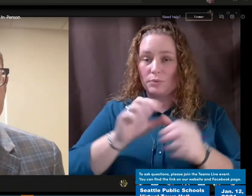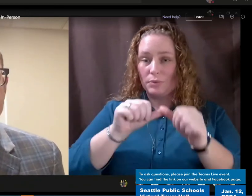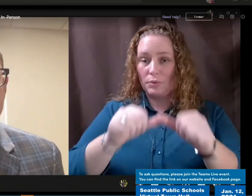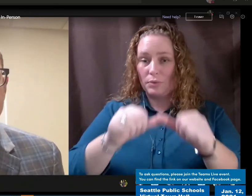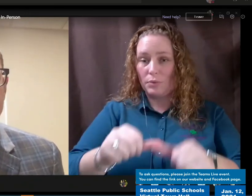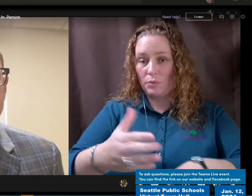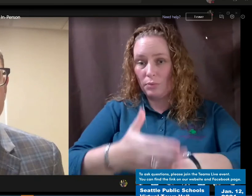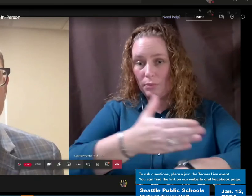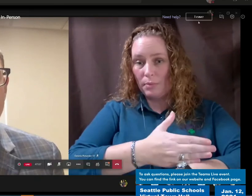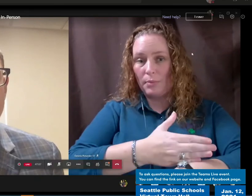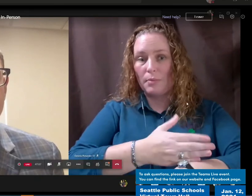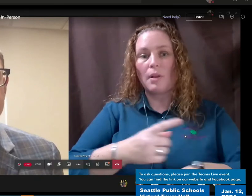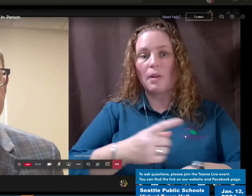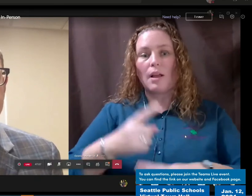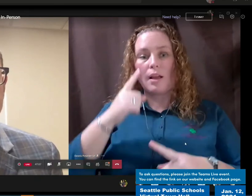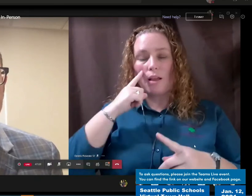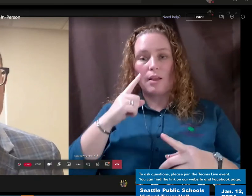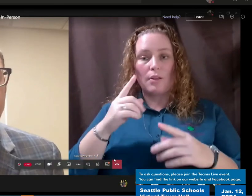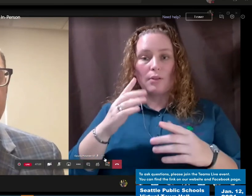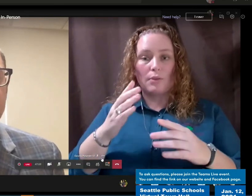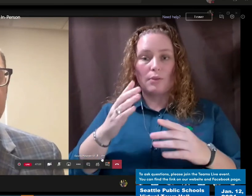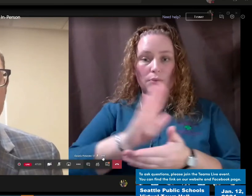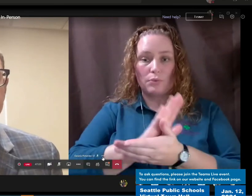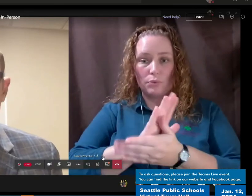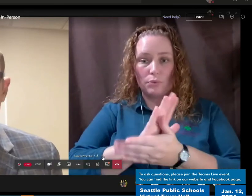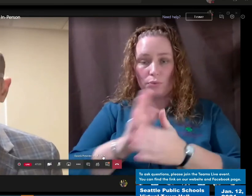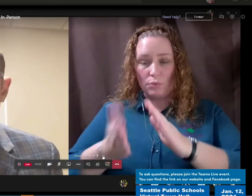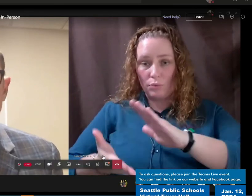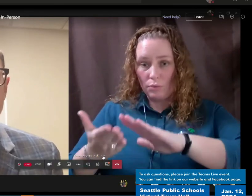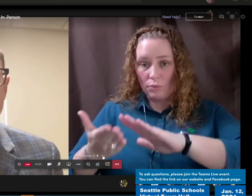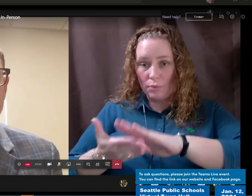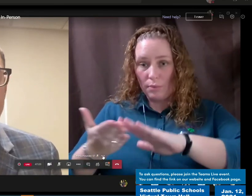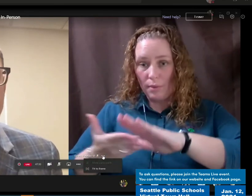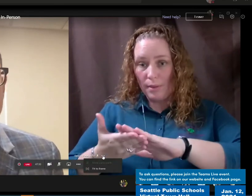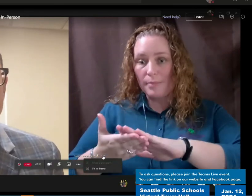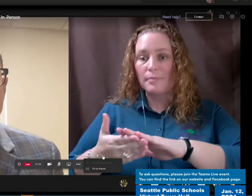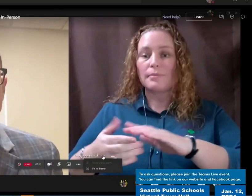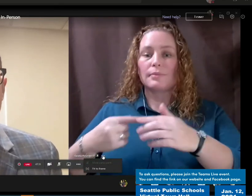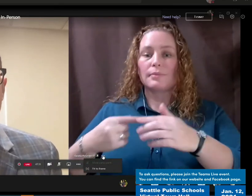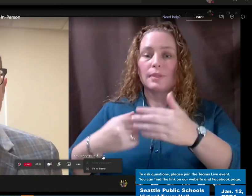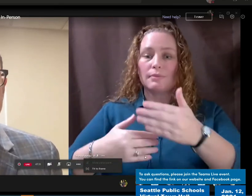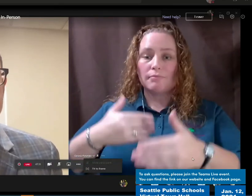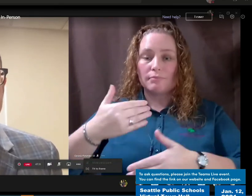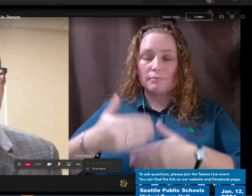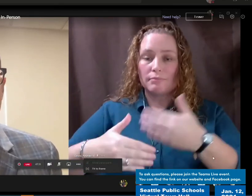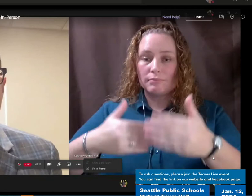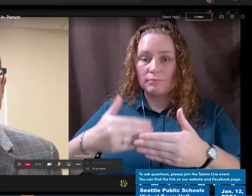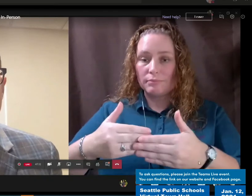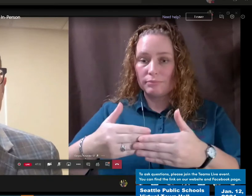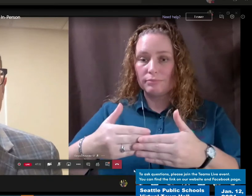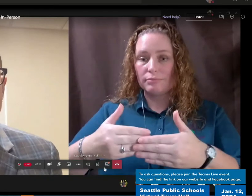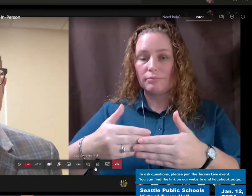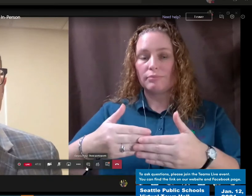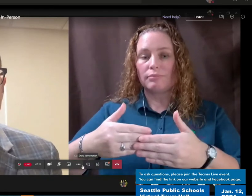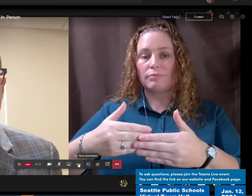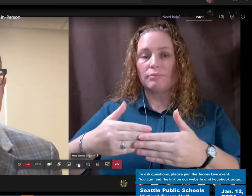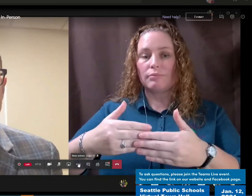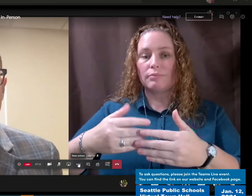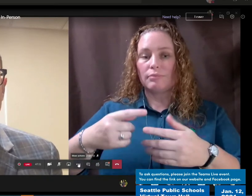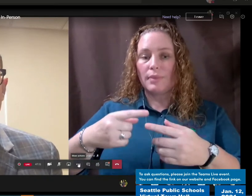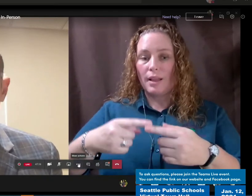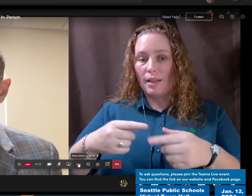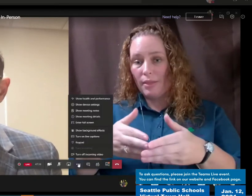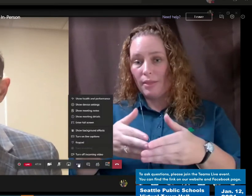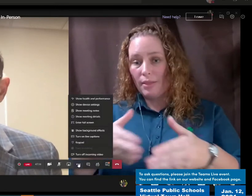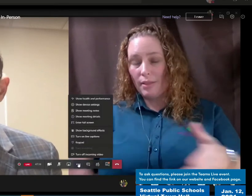information around school operations, some of the steps that we have taken up to this point, and then a general vision of